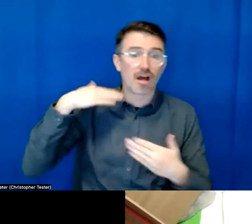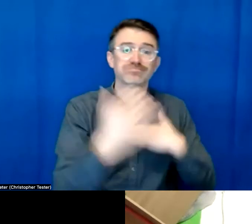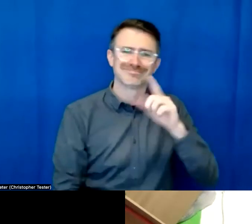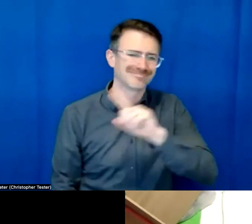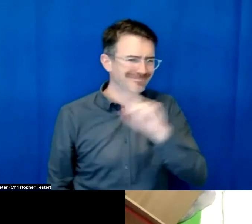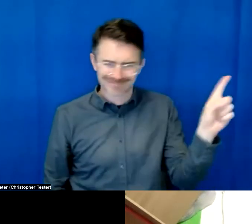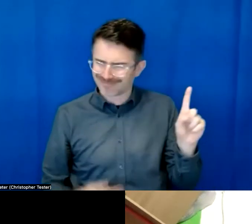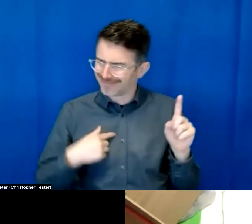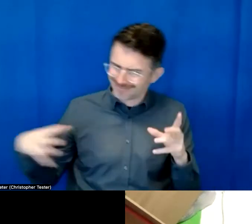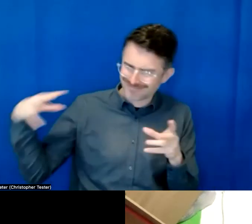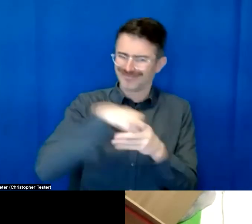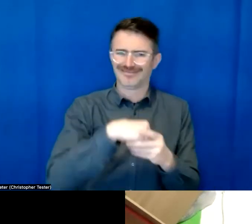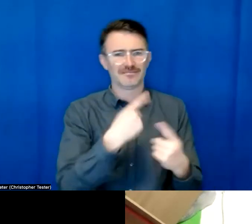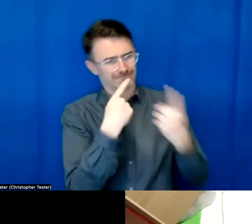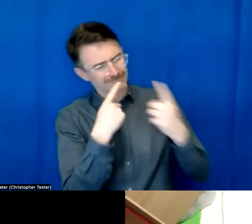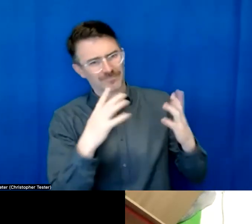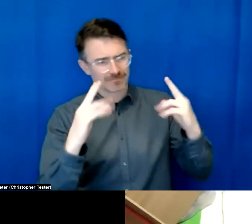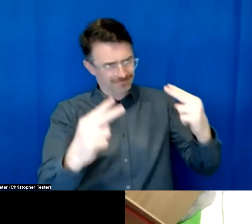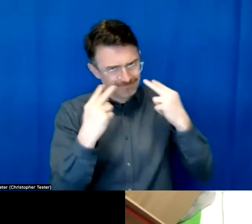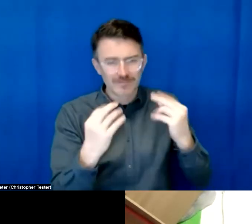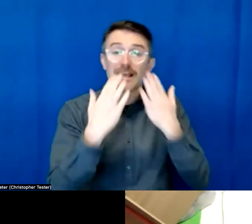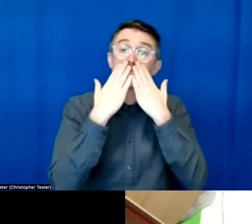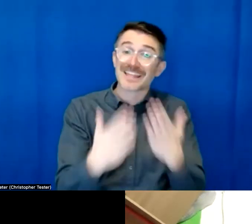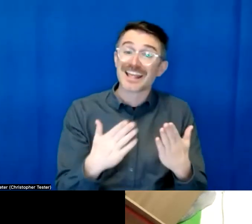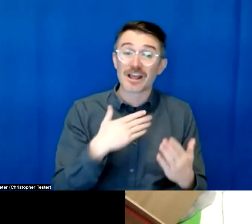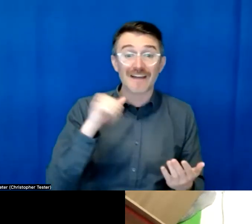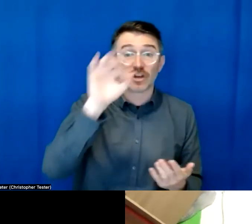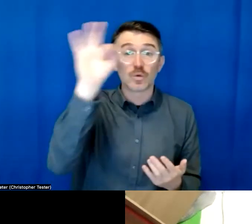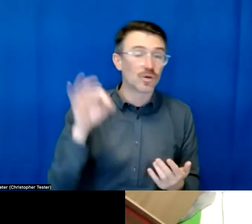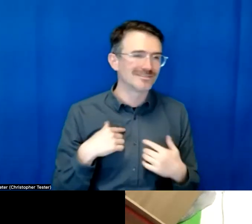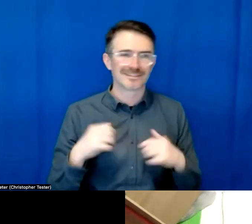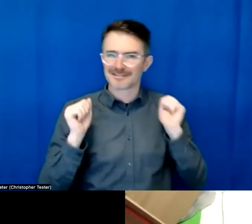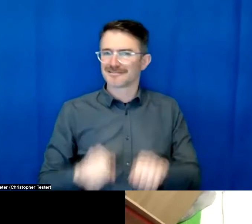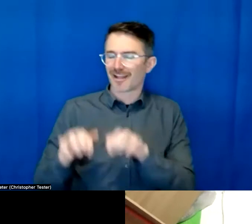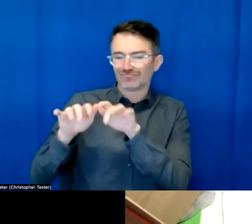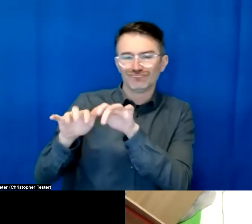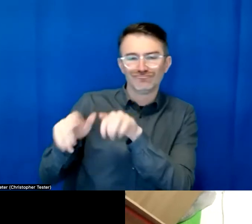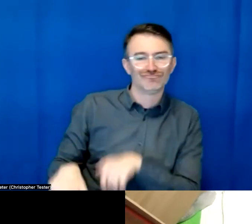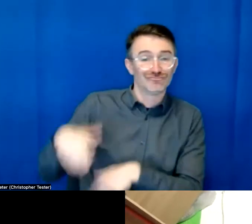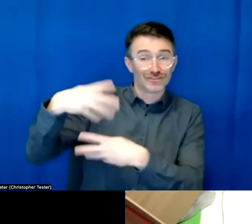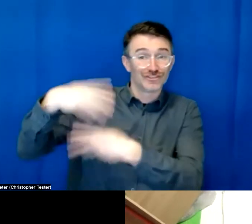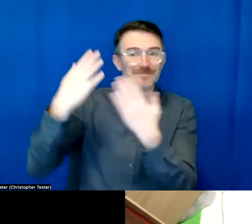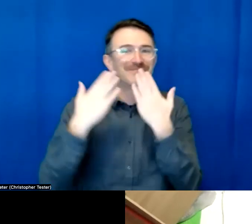listening me, and I will take if there are any questions from the participant. Thank you, Dewey. Over to you.